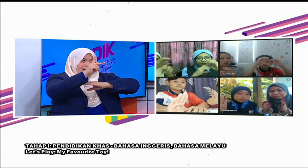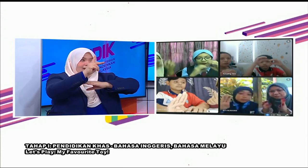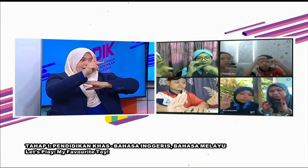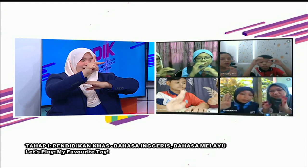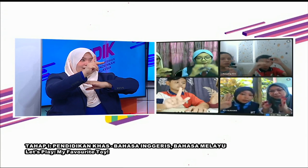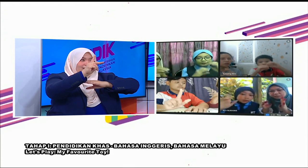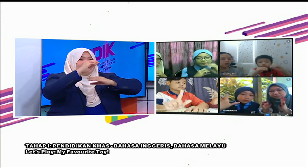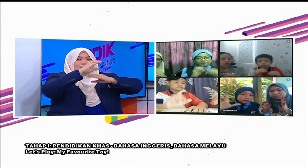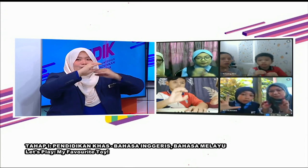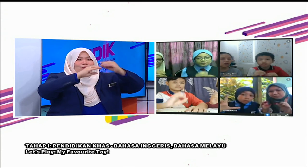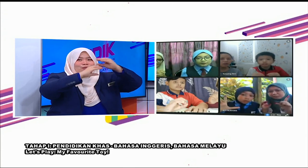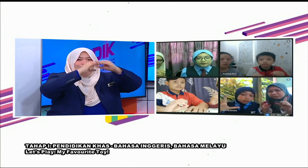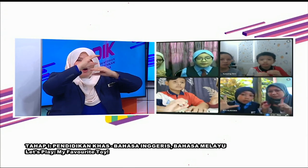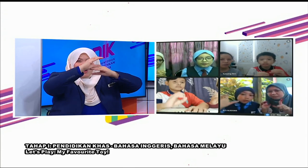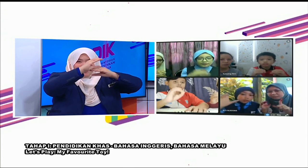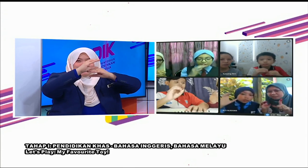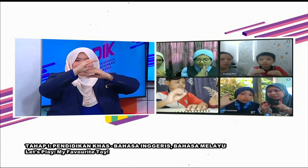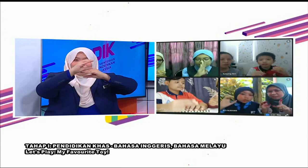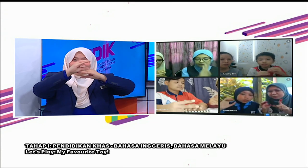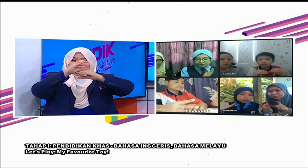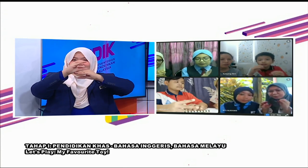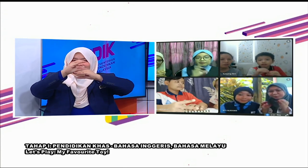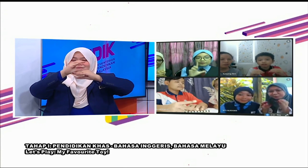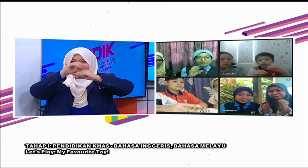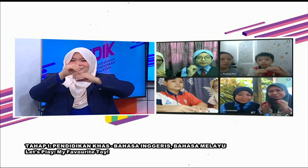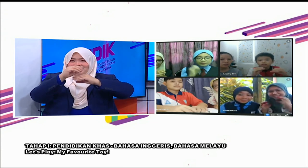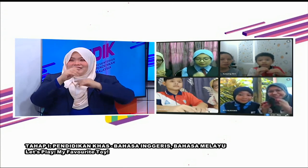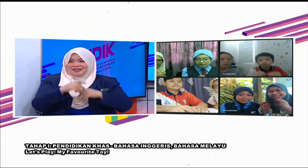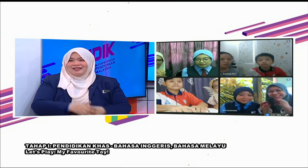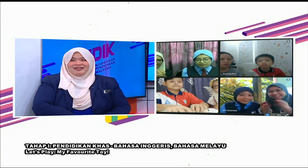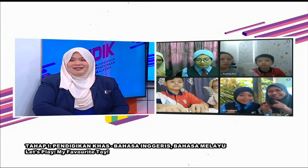B-L-O-C-K. Block. Can I try that? Okay. So,